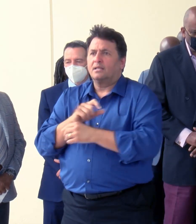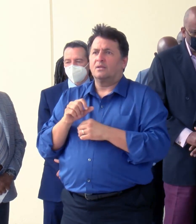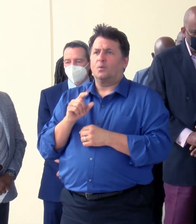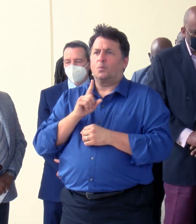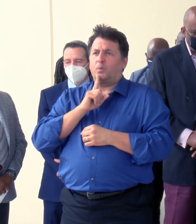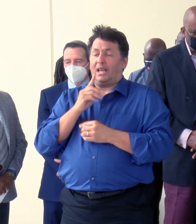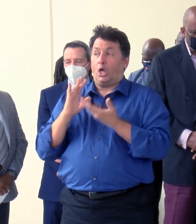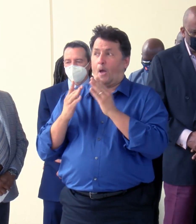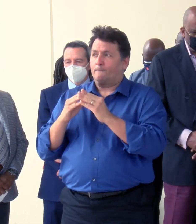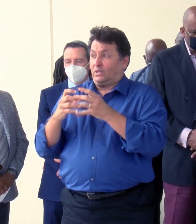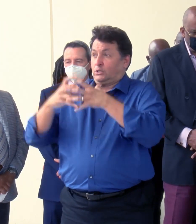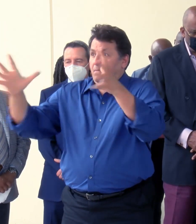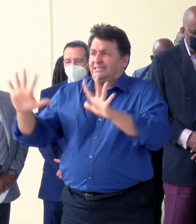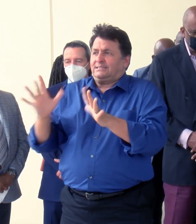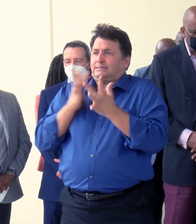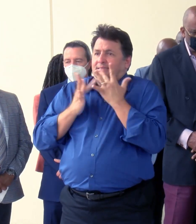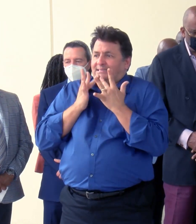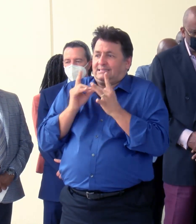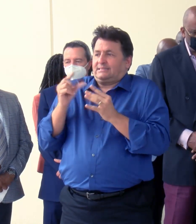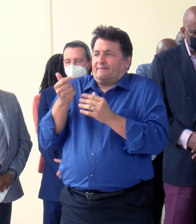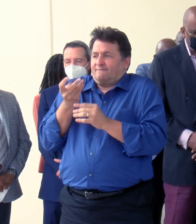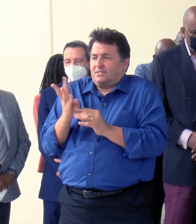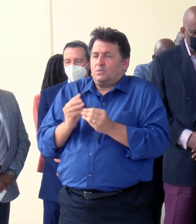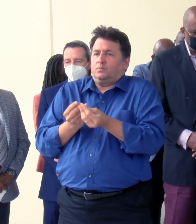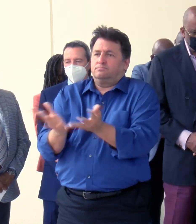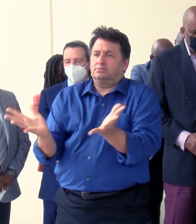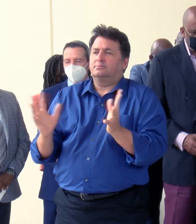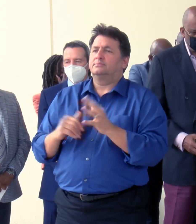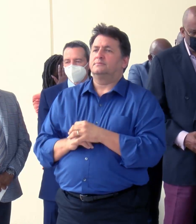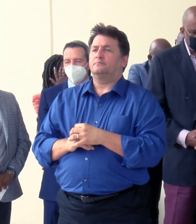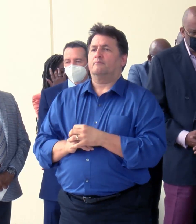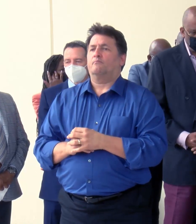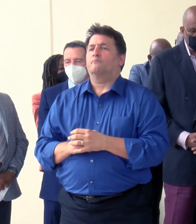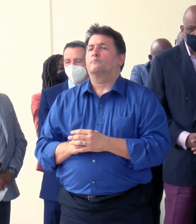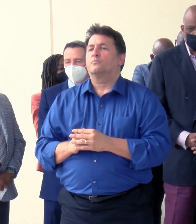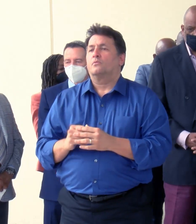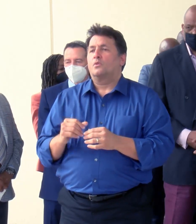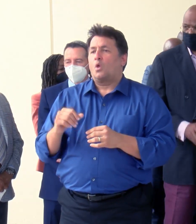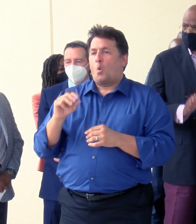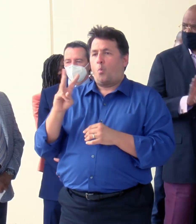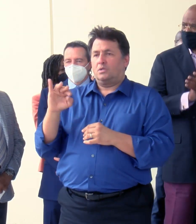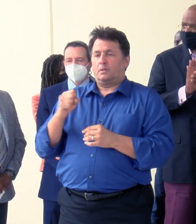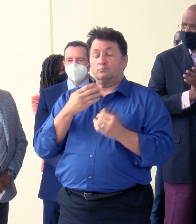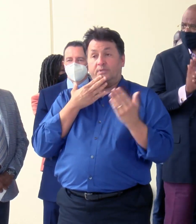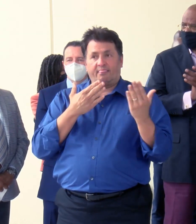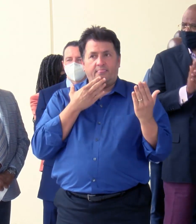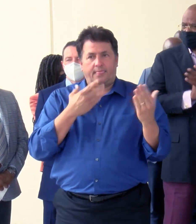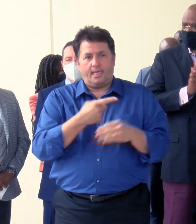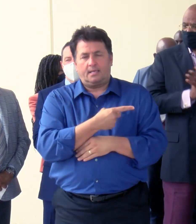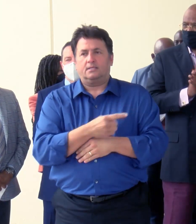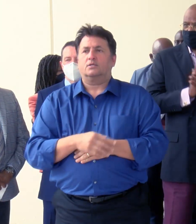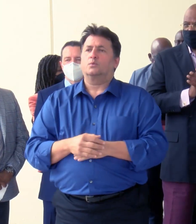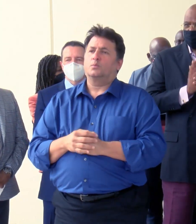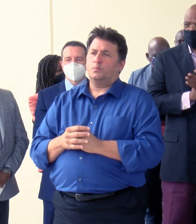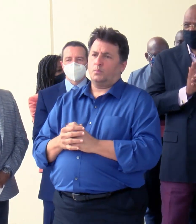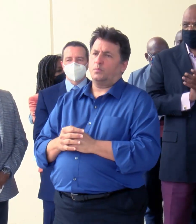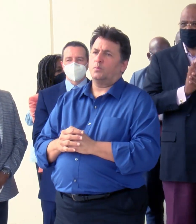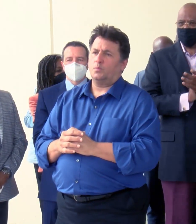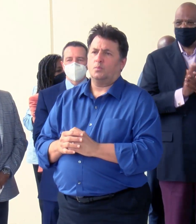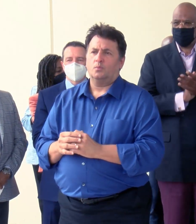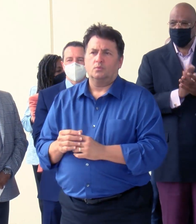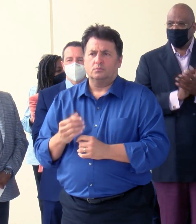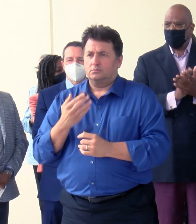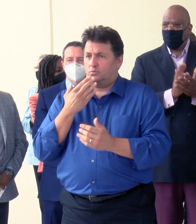thank Director Stephen Williams over the City of Houston's Health Department. Give him a hand because they've really done a